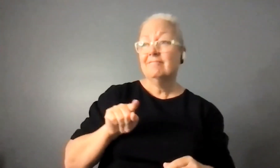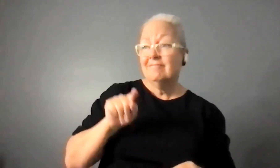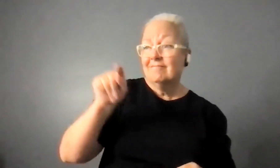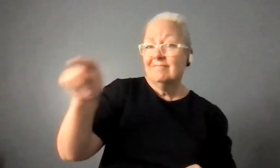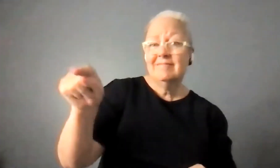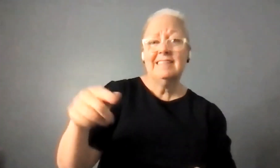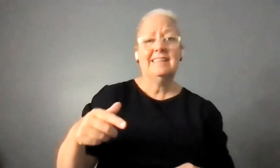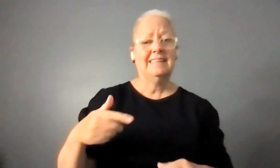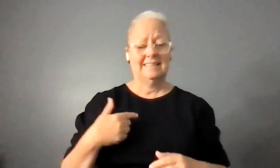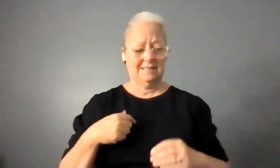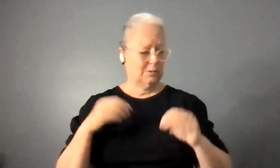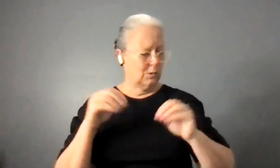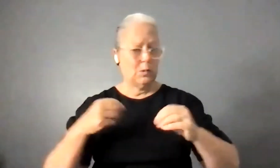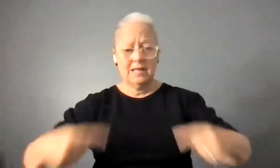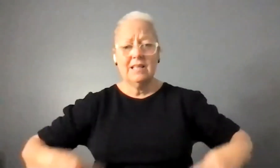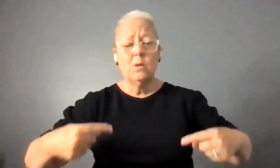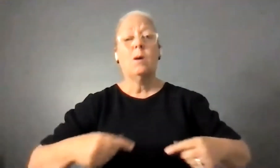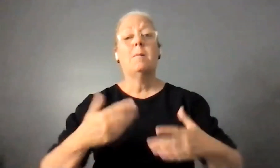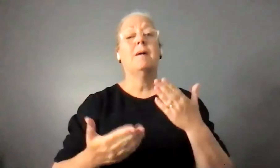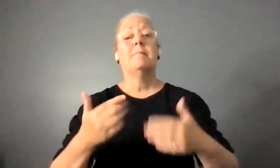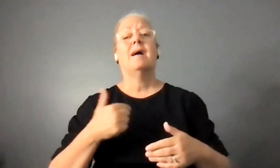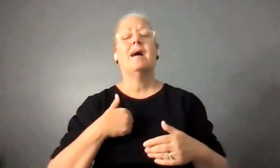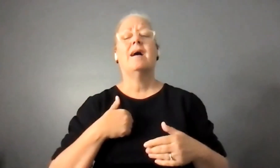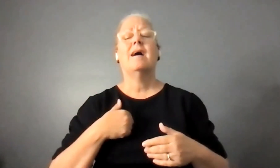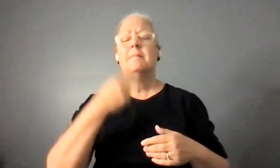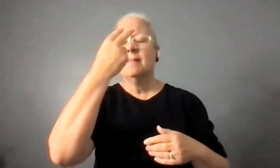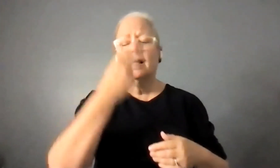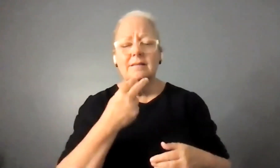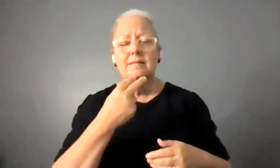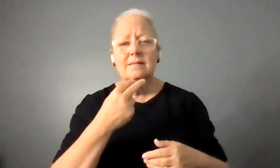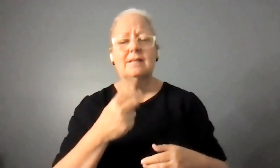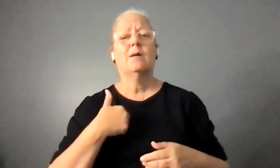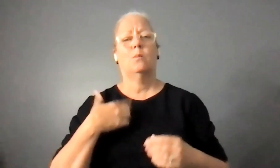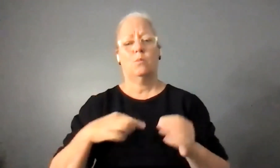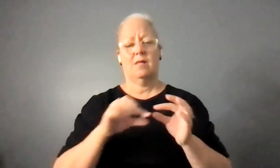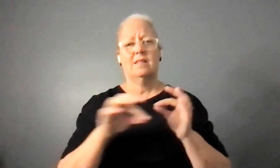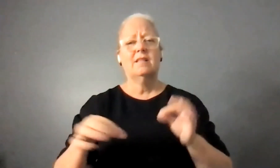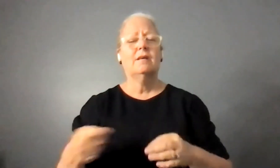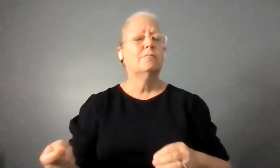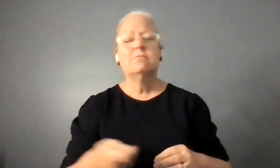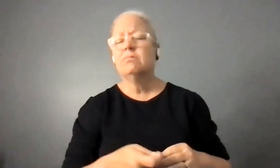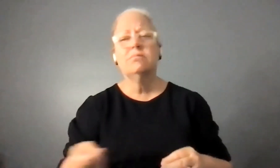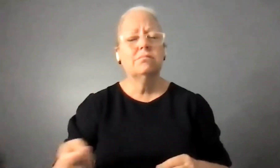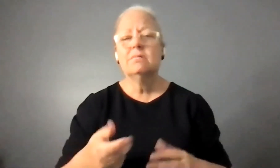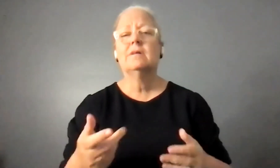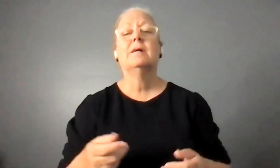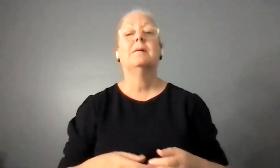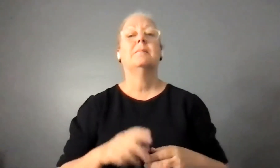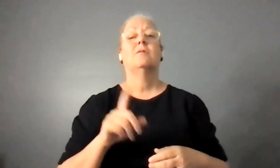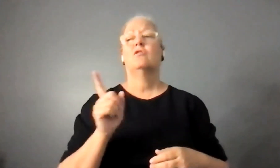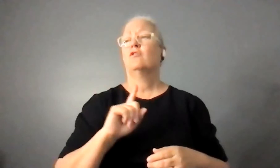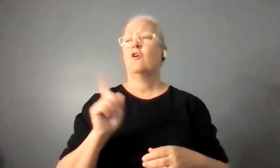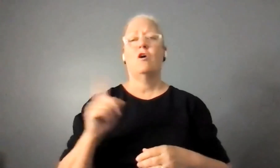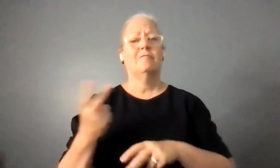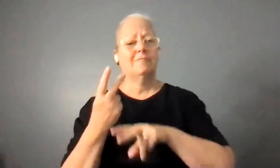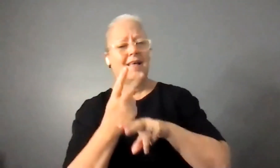I am a visually impaired, I need a white cane, but because I'm not given or taken care of to